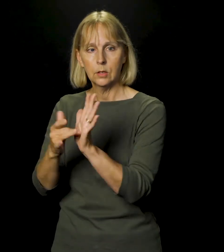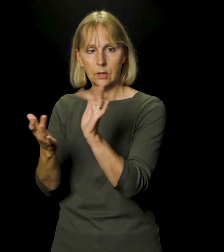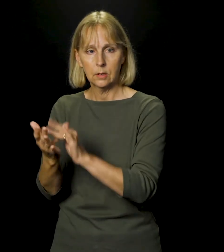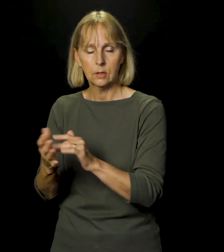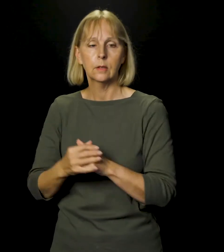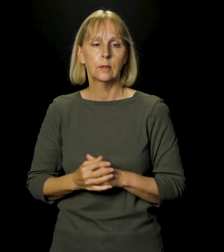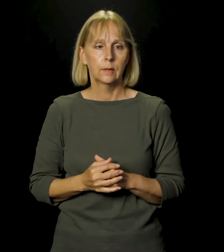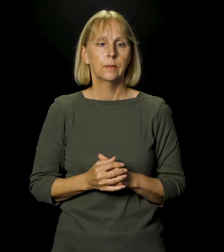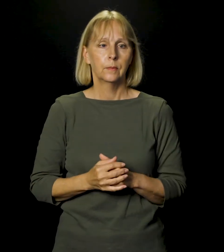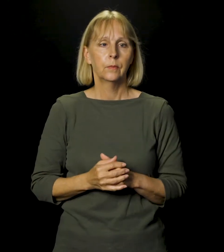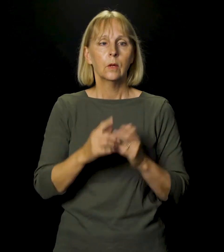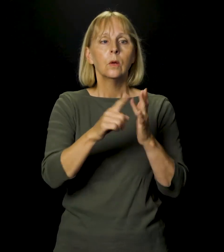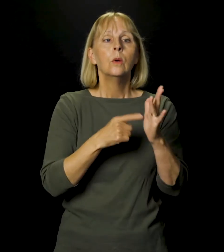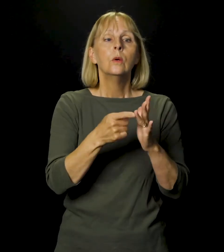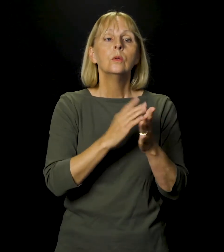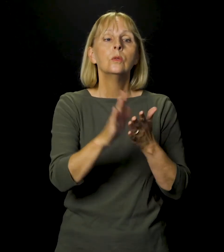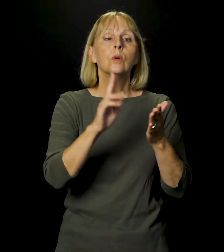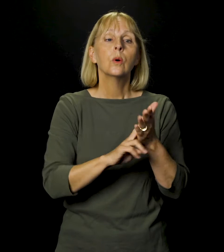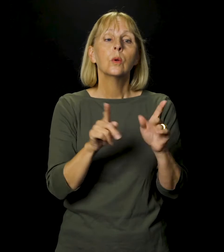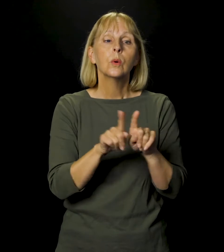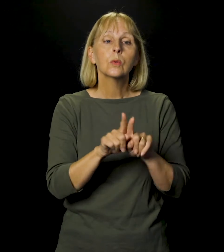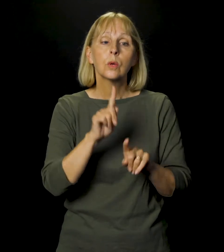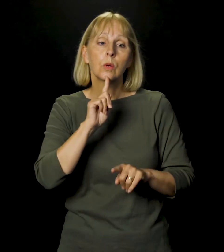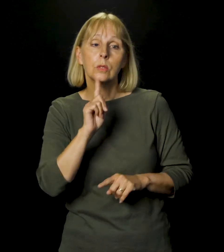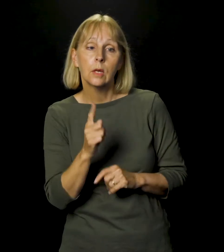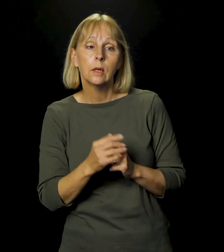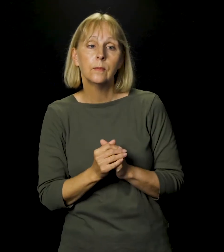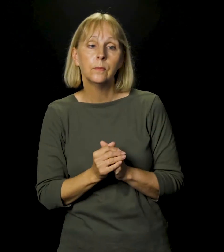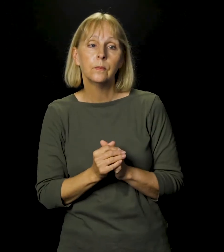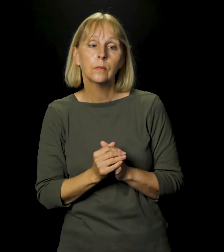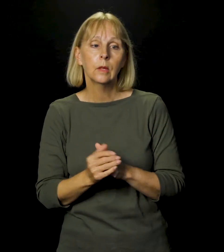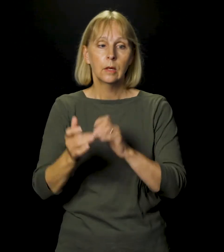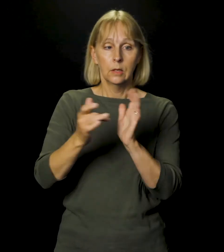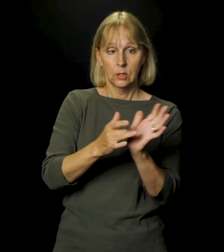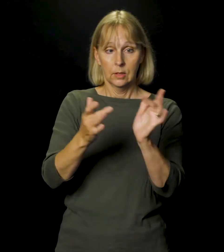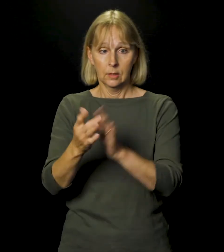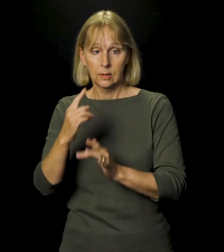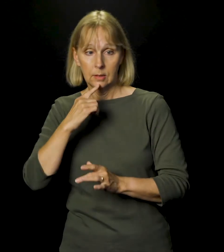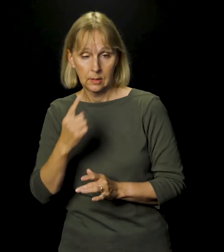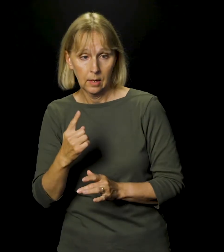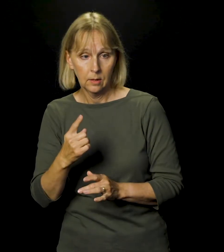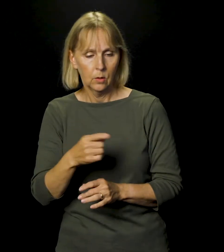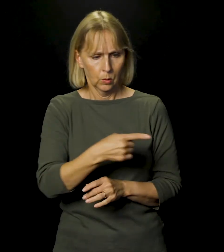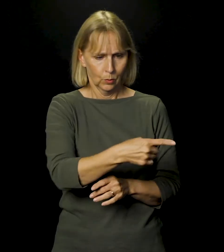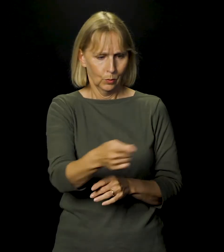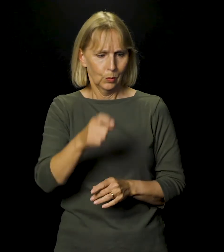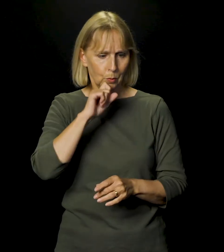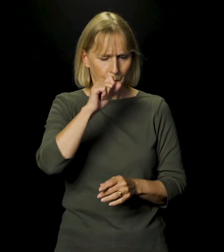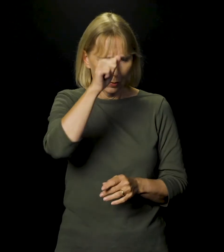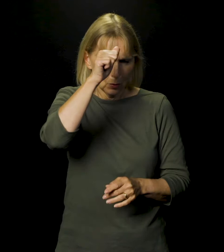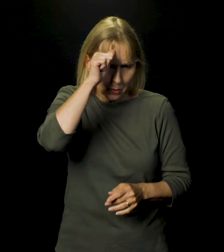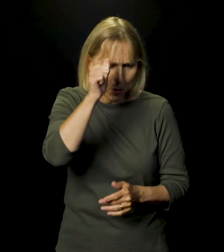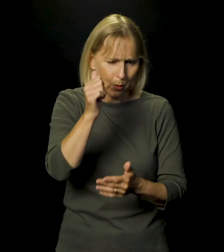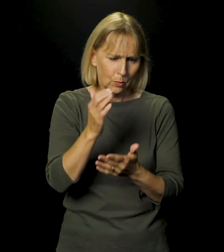John also recorded Jesus saying about this idea of truth, Jesus said, "And you will know the truth, and the truth will set you